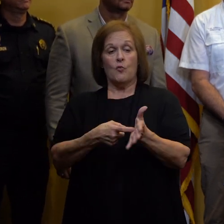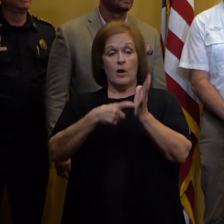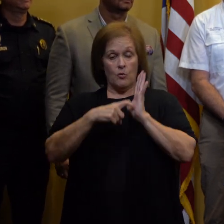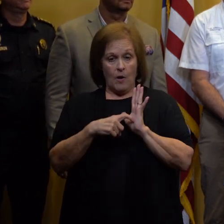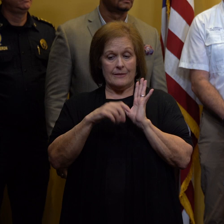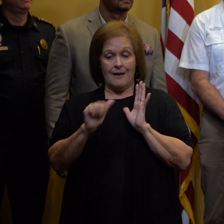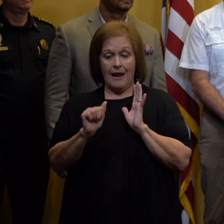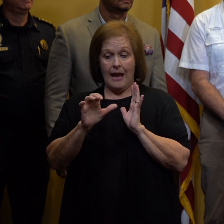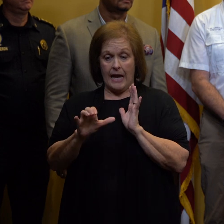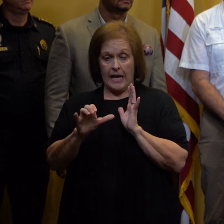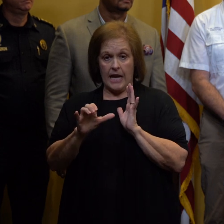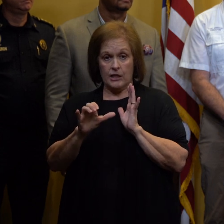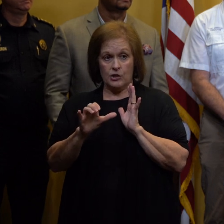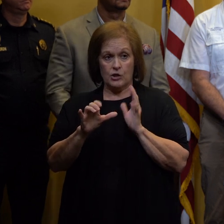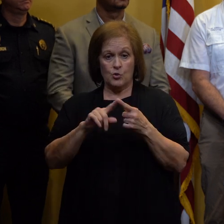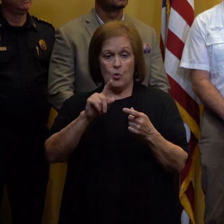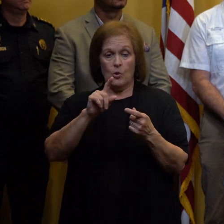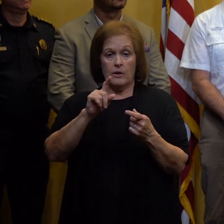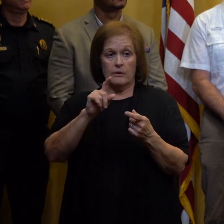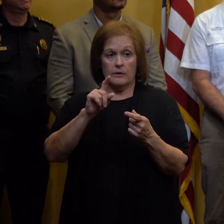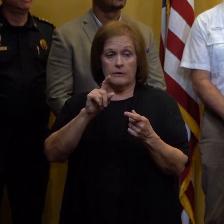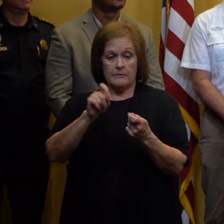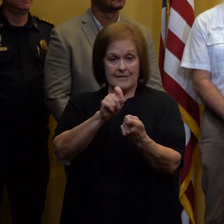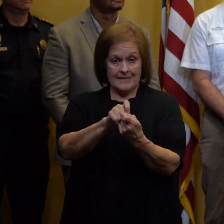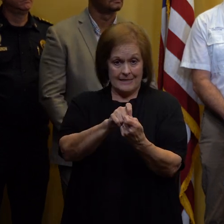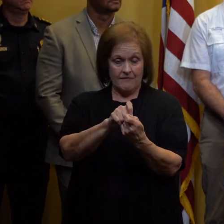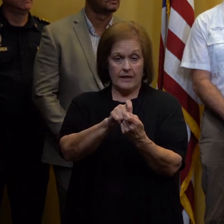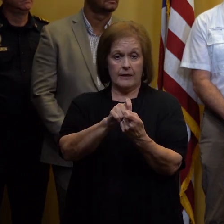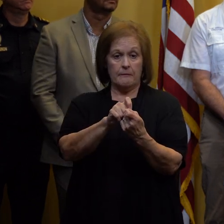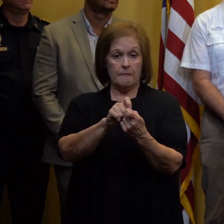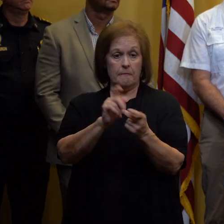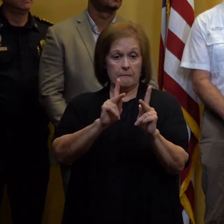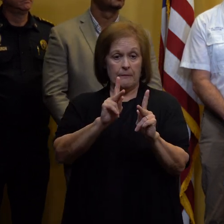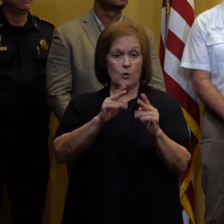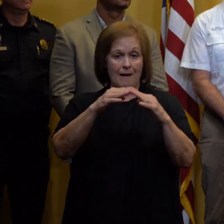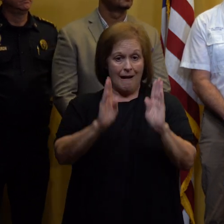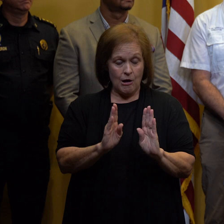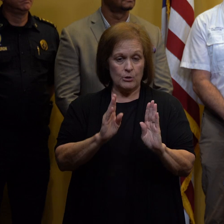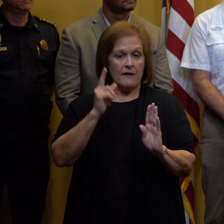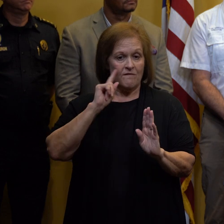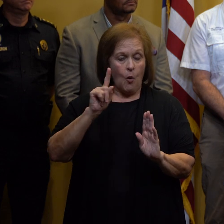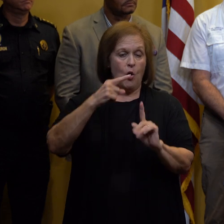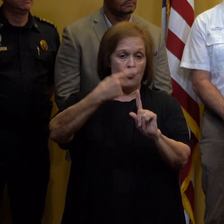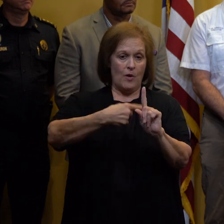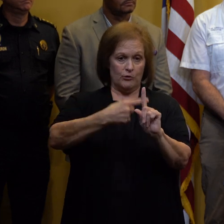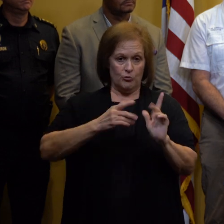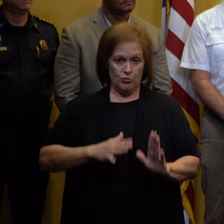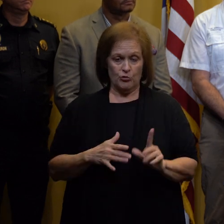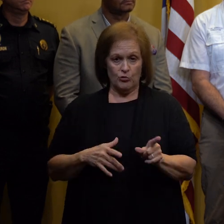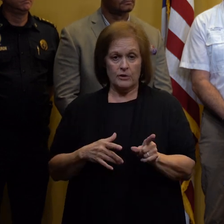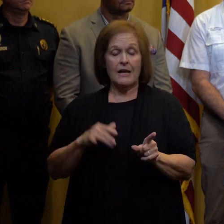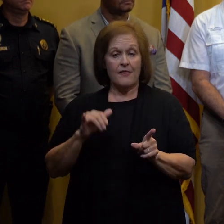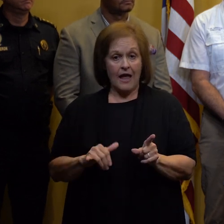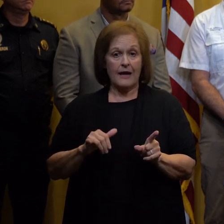conditioning to a specific level to protect our renters. This is really a fundamental right, and so we'll